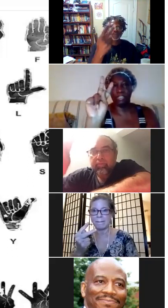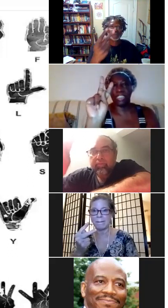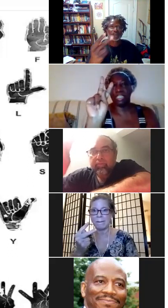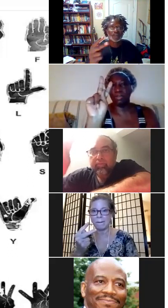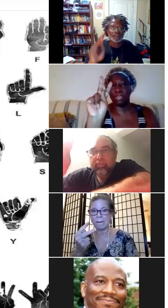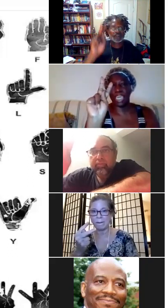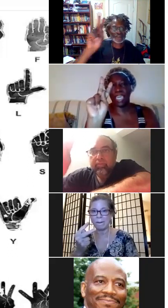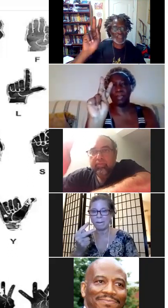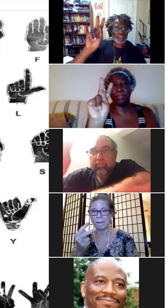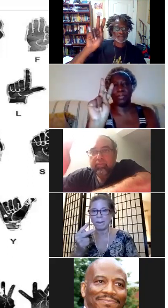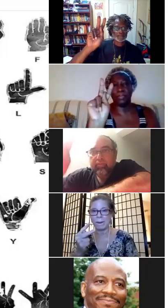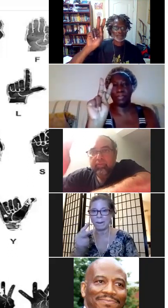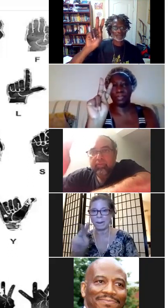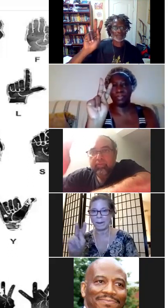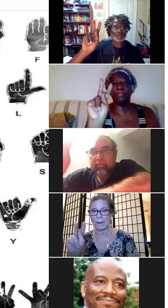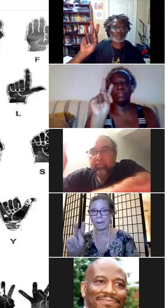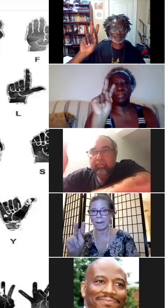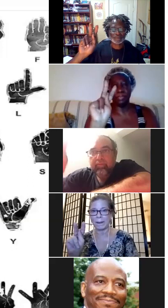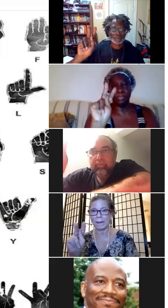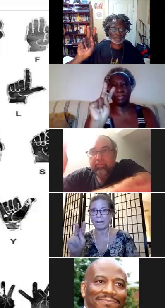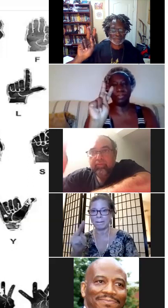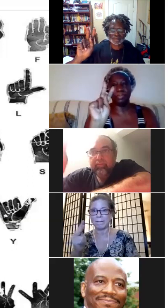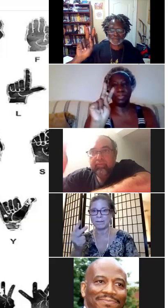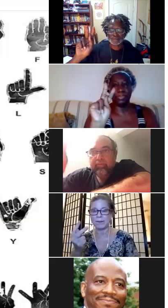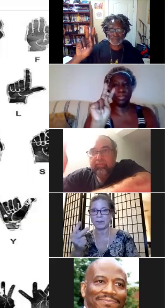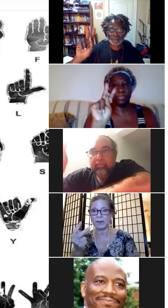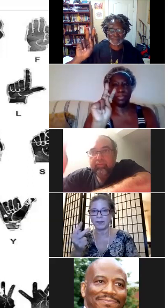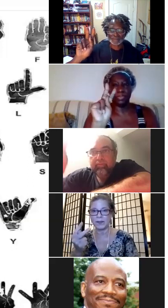actually, it's up. Okay. Okay. Mm-hmm.